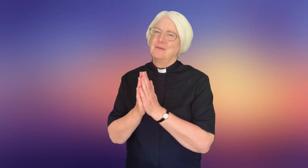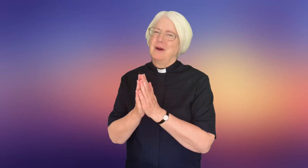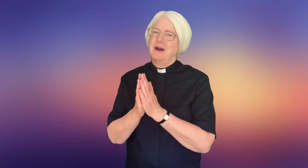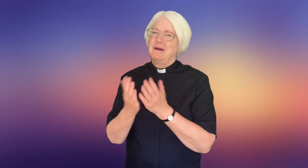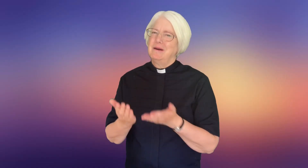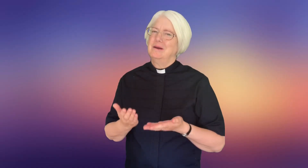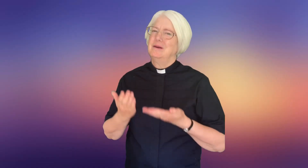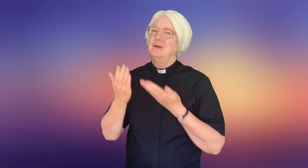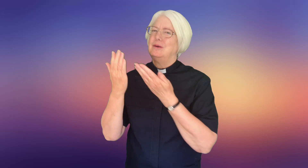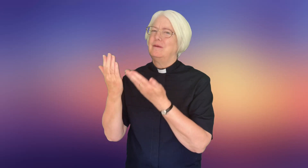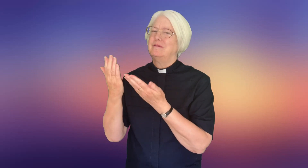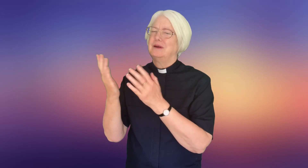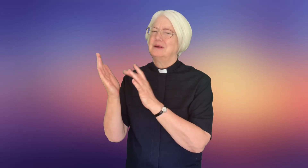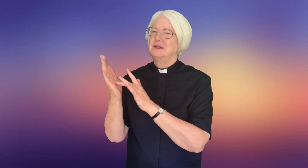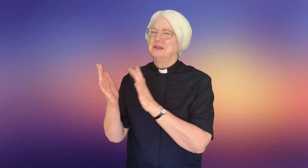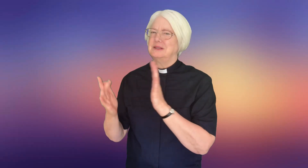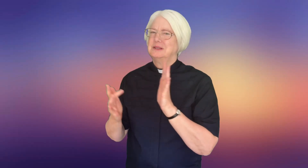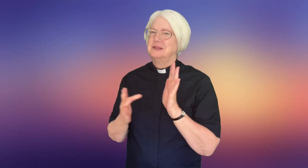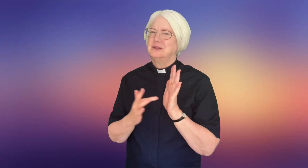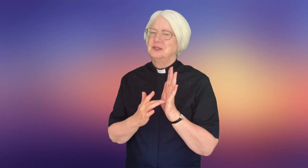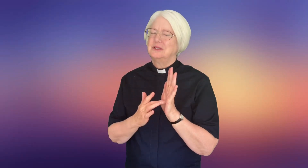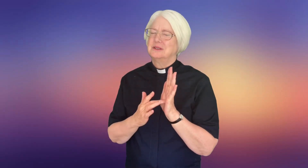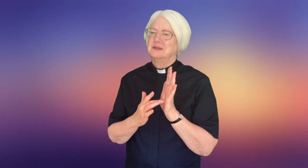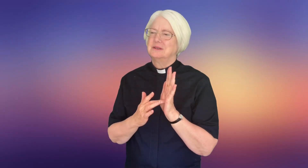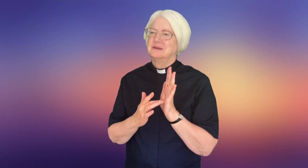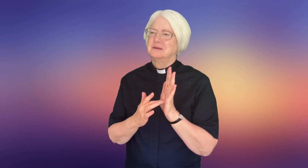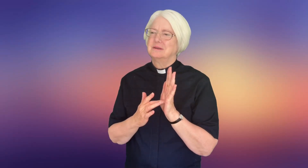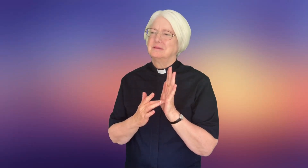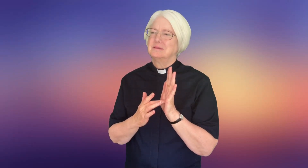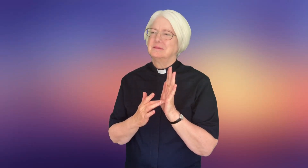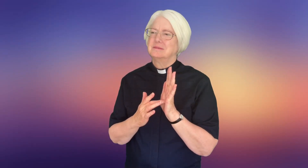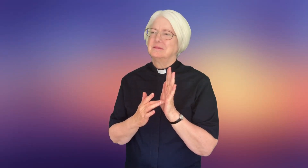These prayers we bring to Jesus.